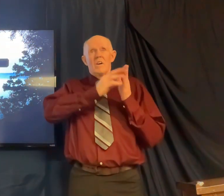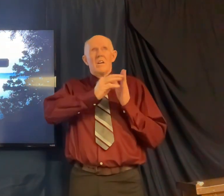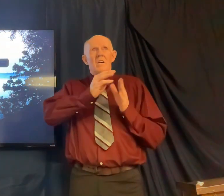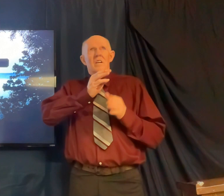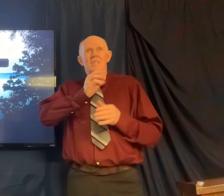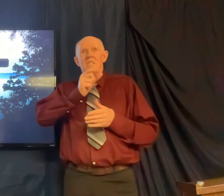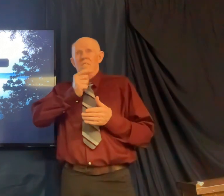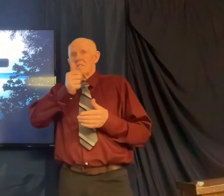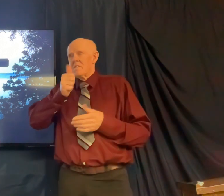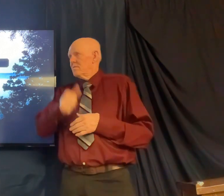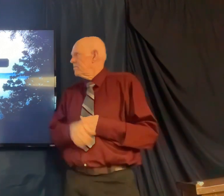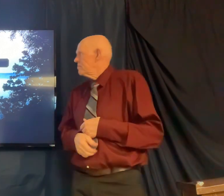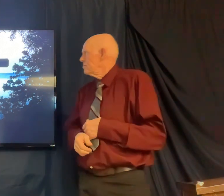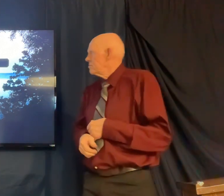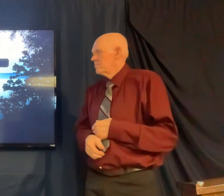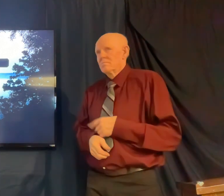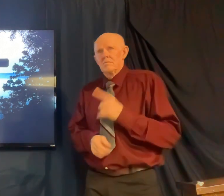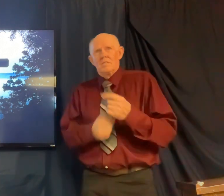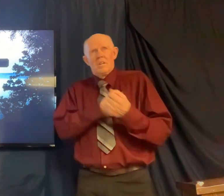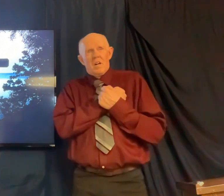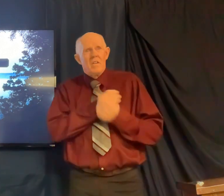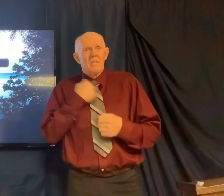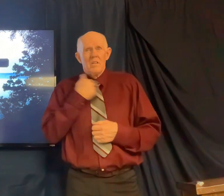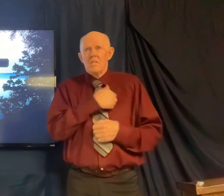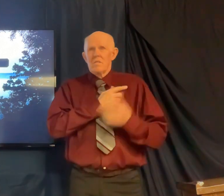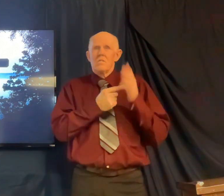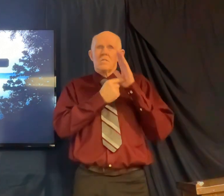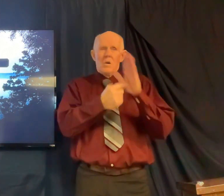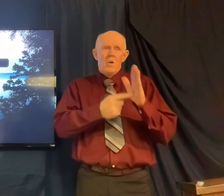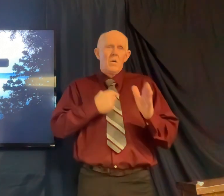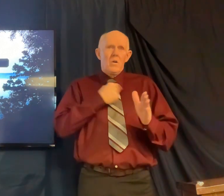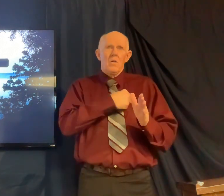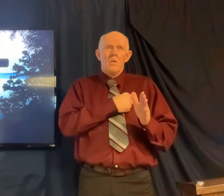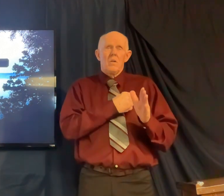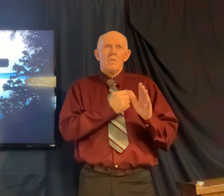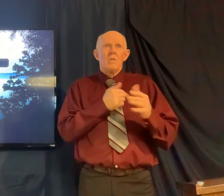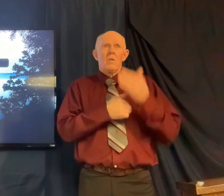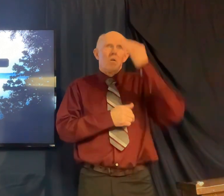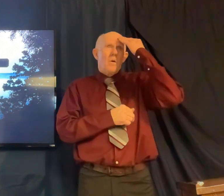This is 1 John 4:10. He loves us, he showed us.